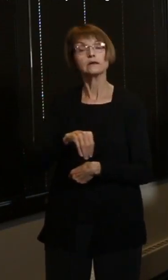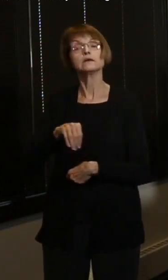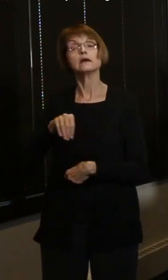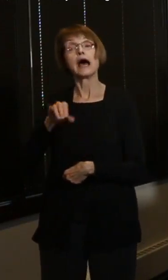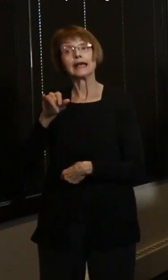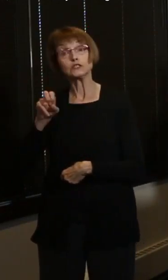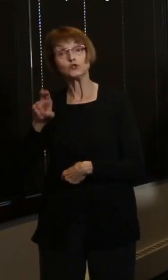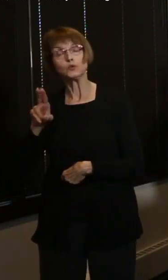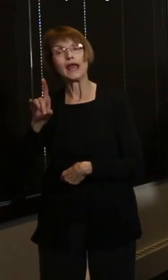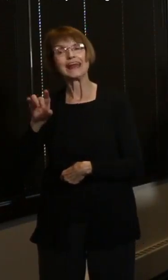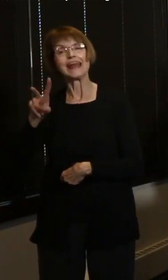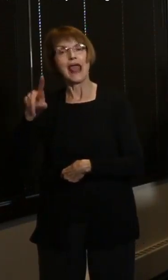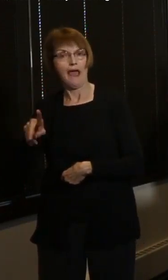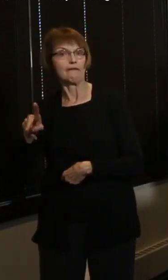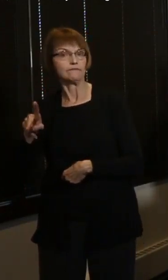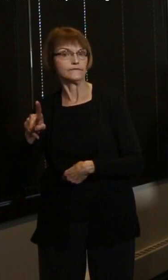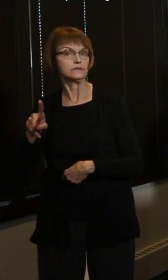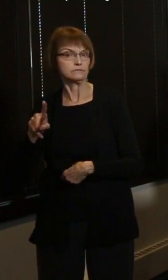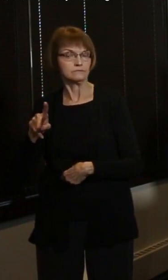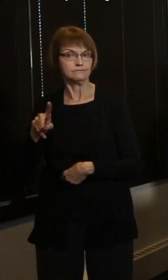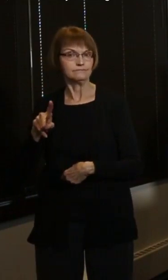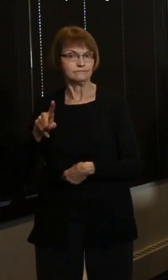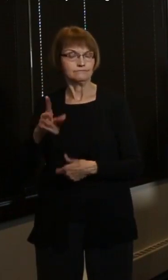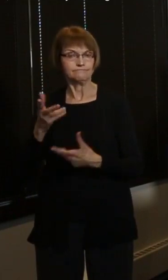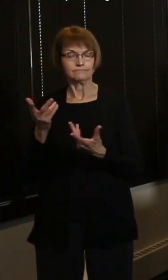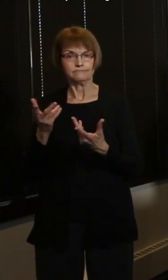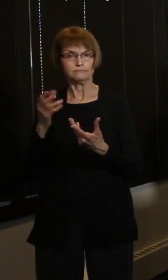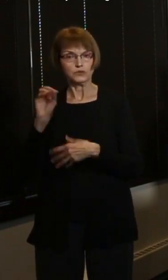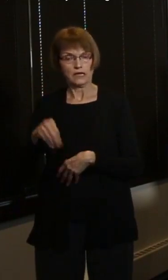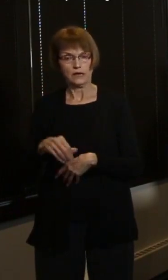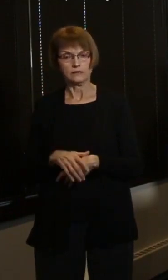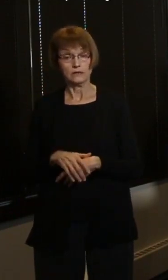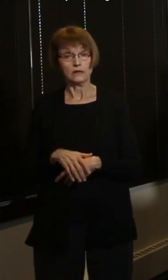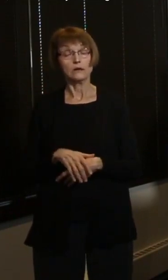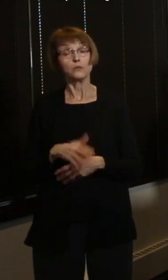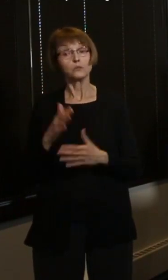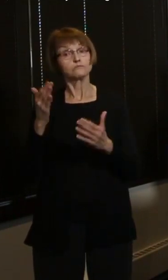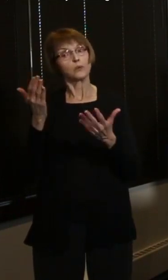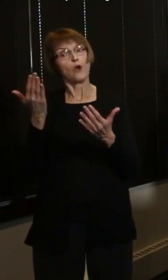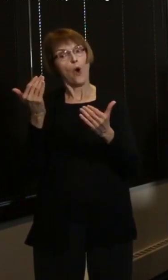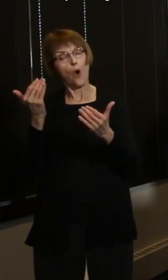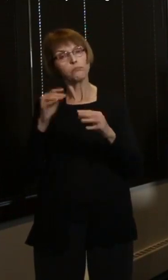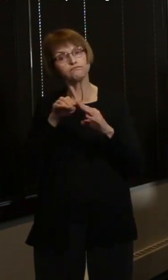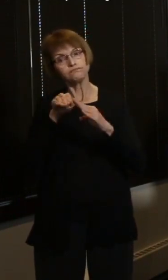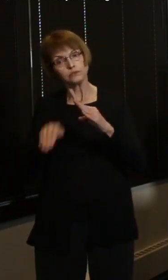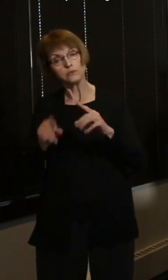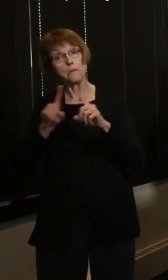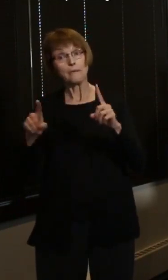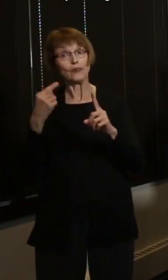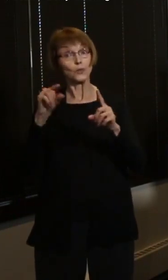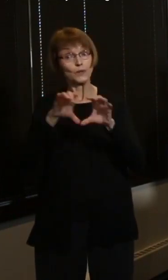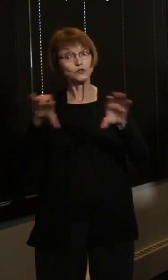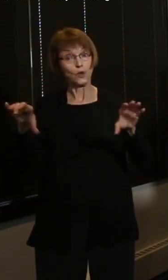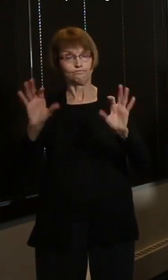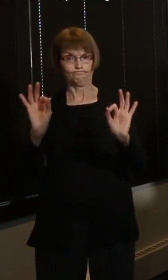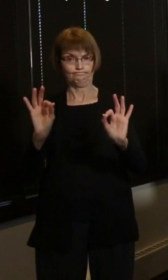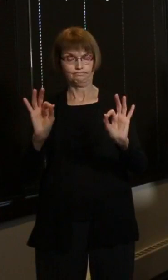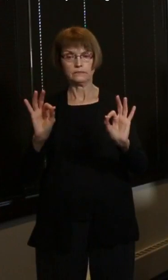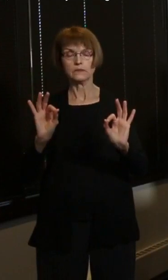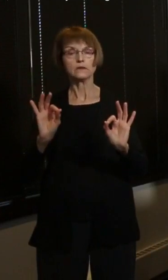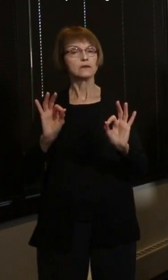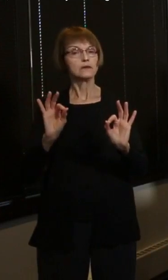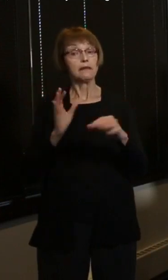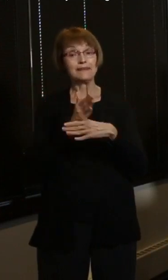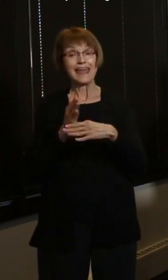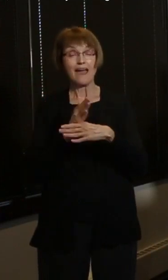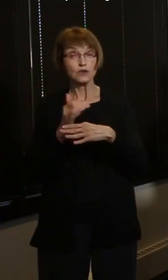to see that come down even further, but certainly we're happy to be in the green zone. We've already talked about the rolling average, right